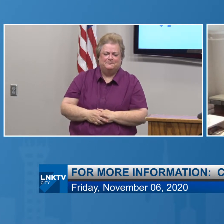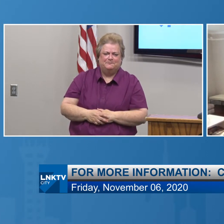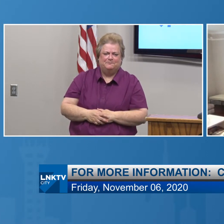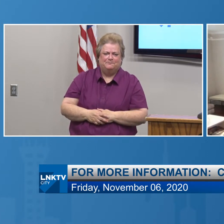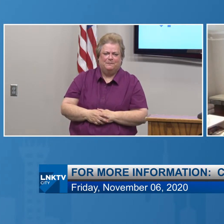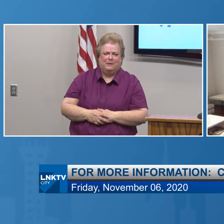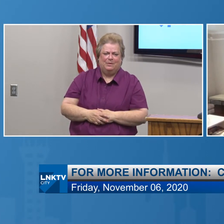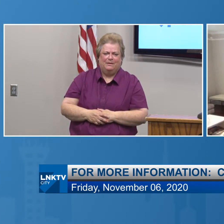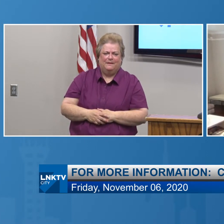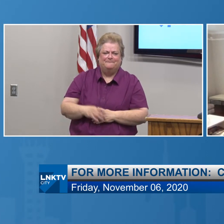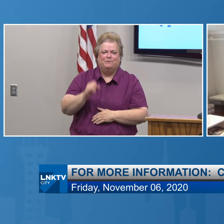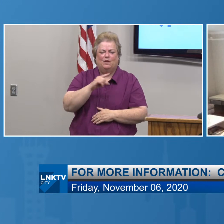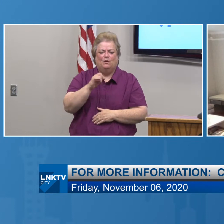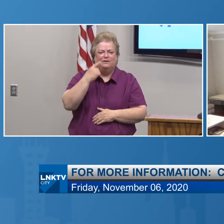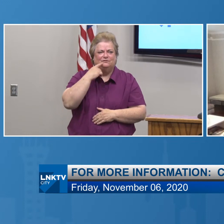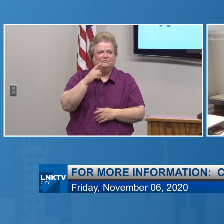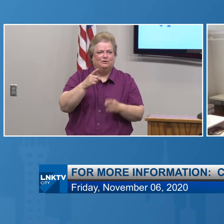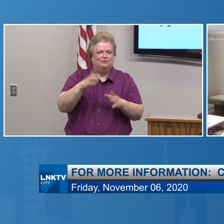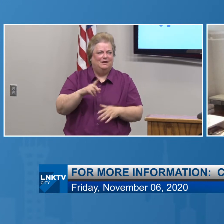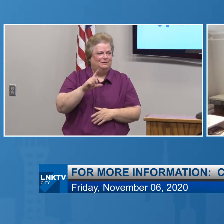I have a question for Director Lopez.